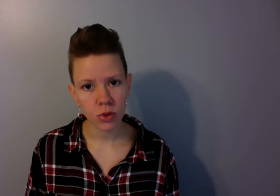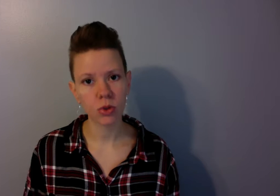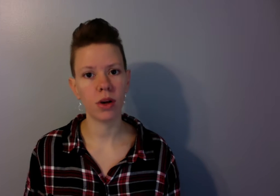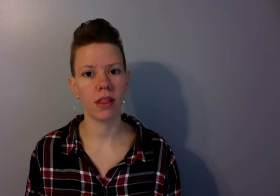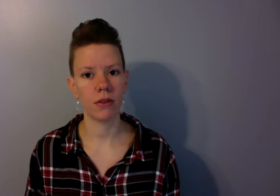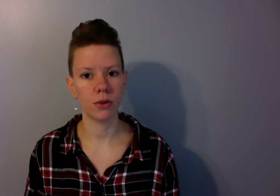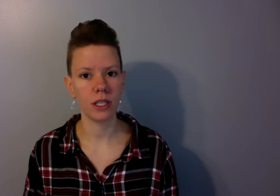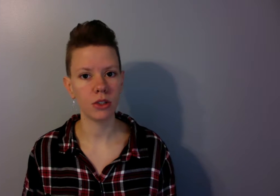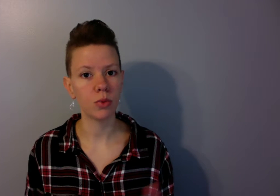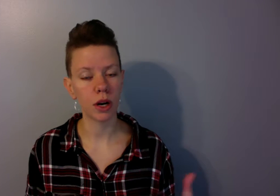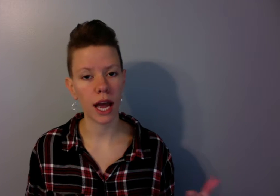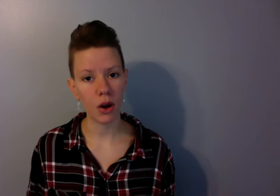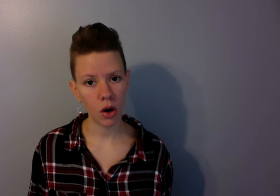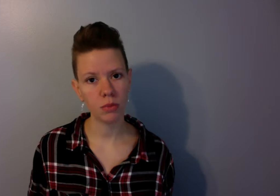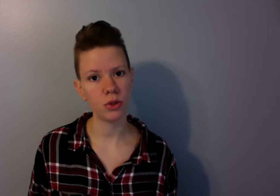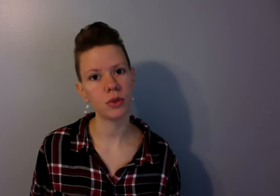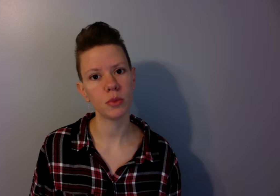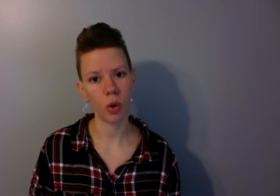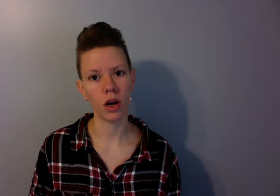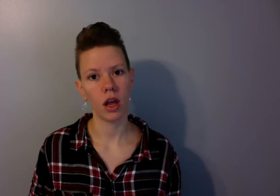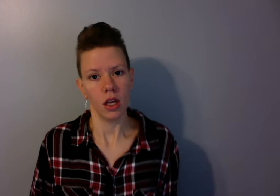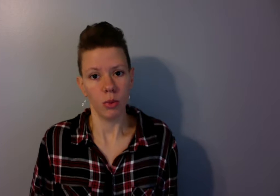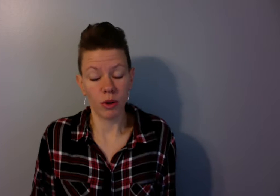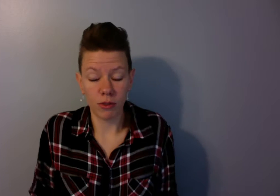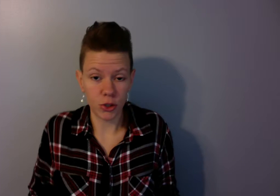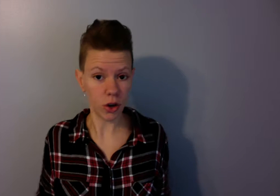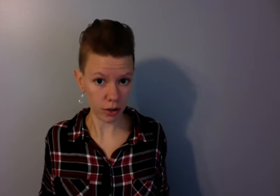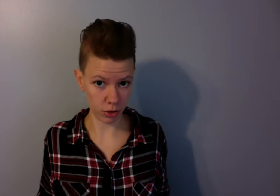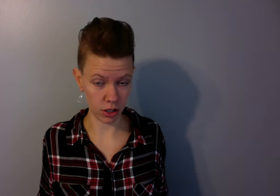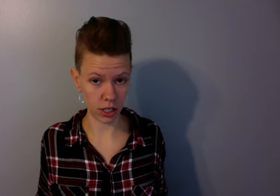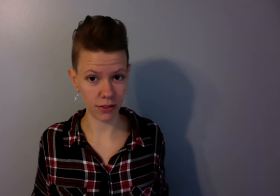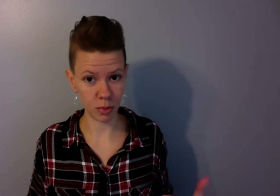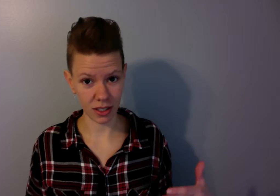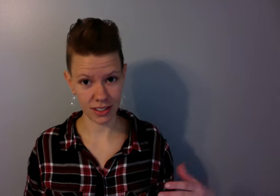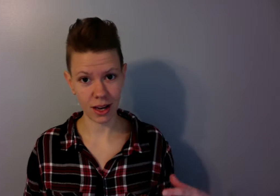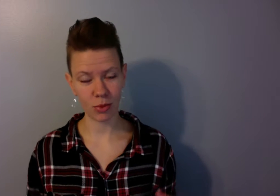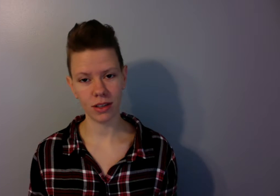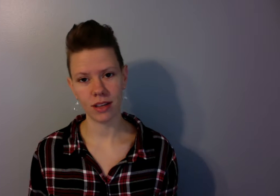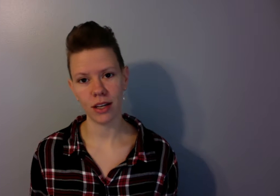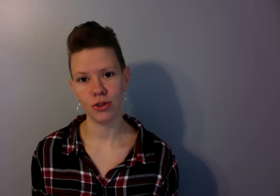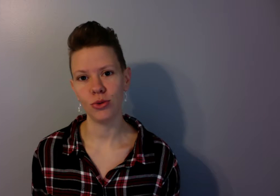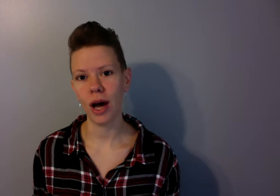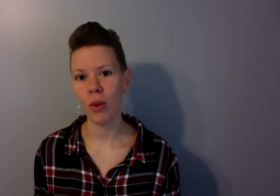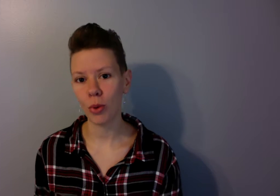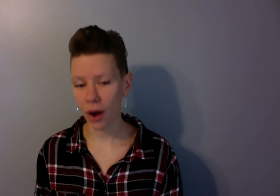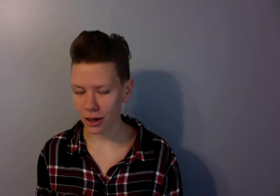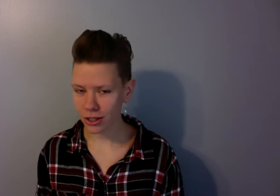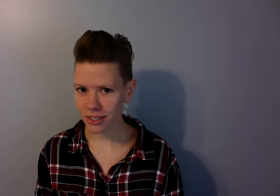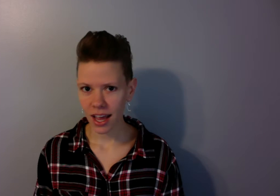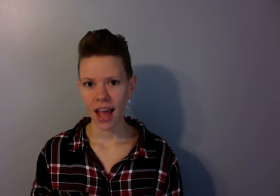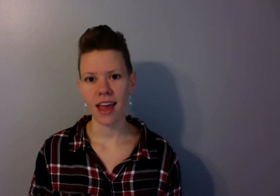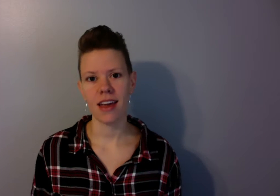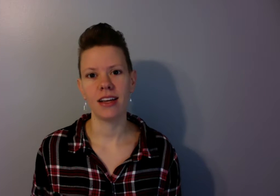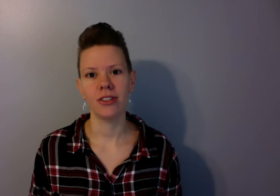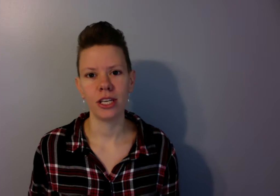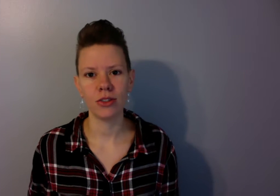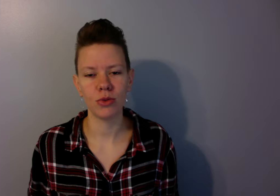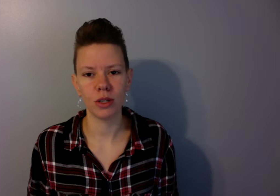homeschool and therefore need to work at home to support. And we could feel sorry for ourselves, but instead we decide to help writers and change the world,